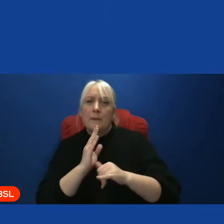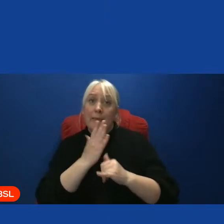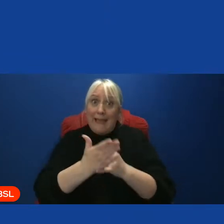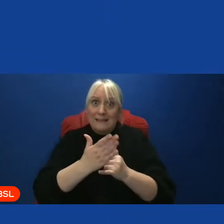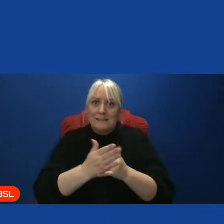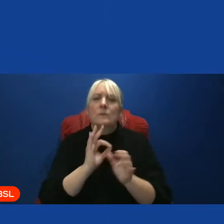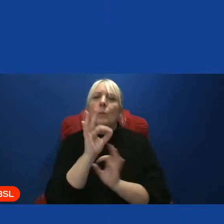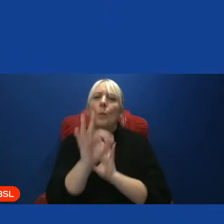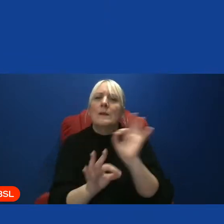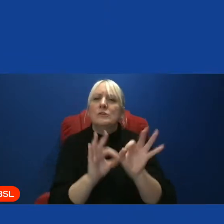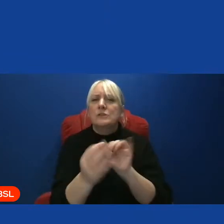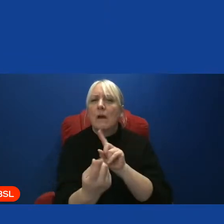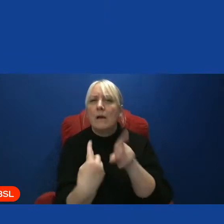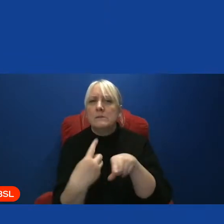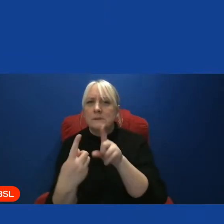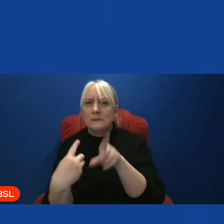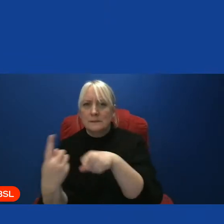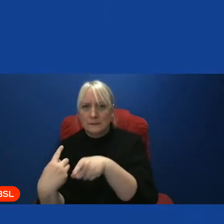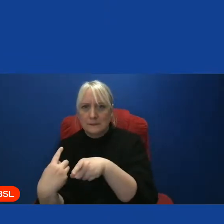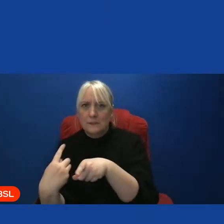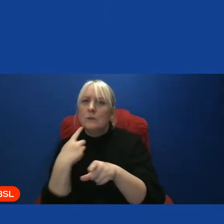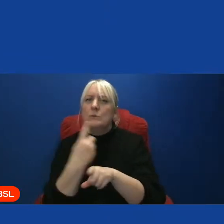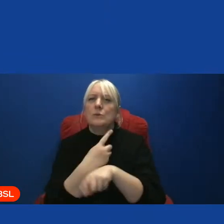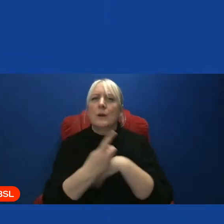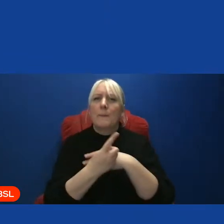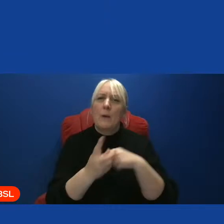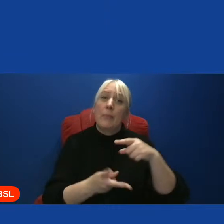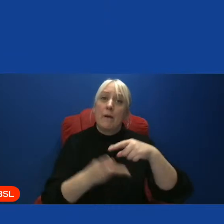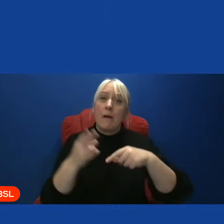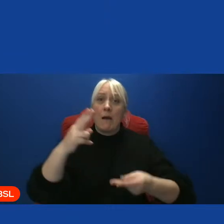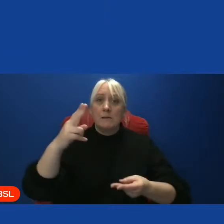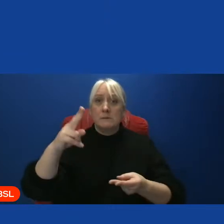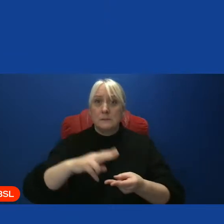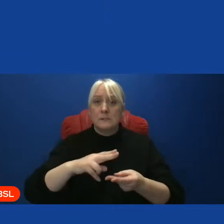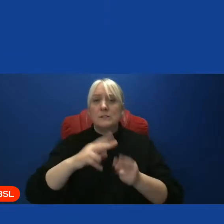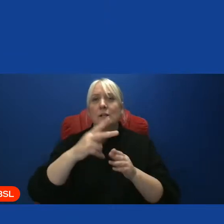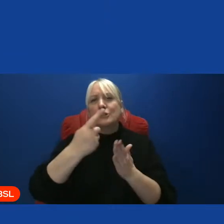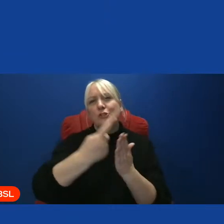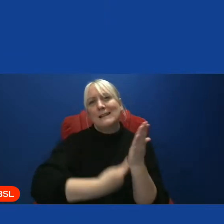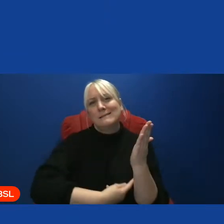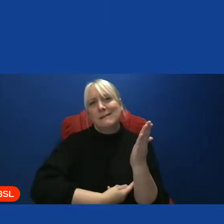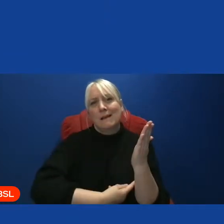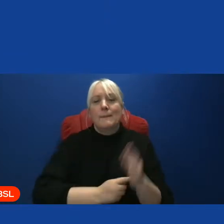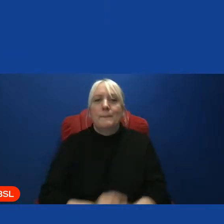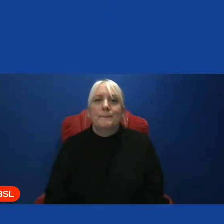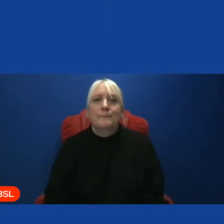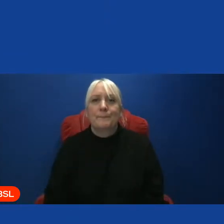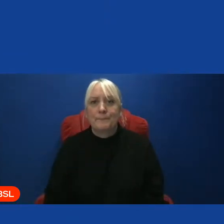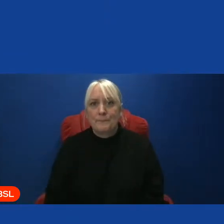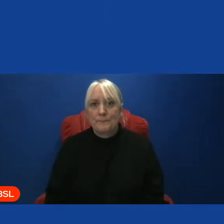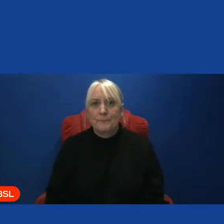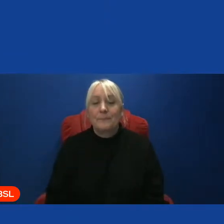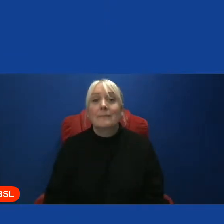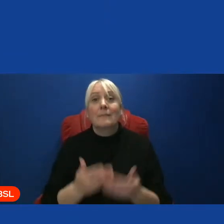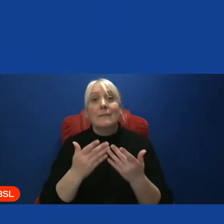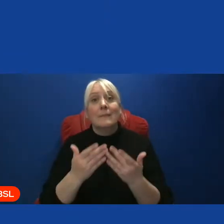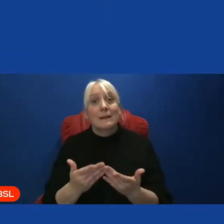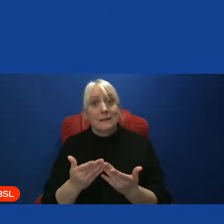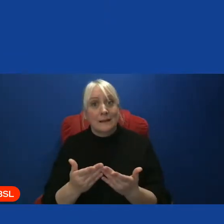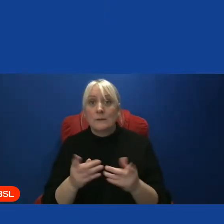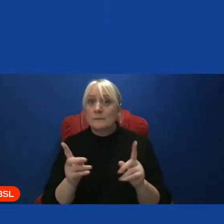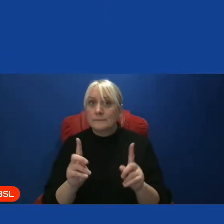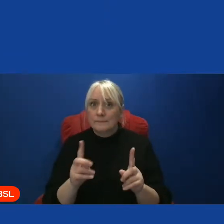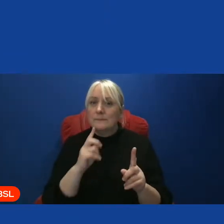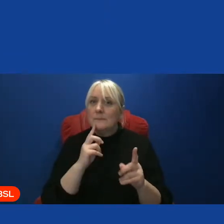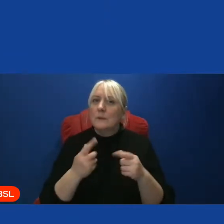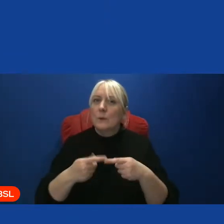response about these cuts and the cuts agenda that we have seen so far. So without further ado, I am just going to do some very